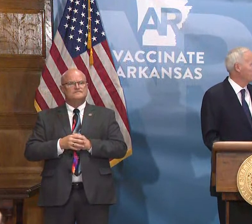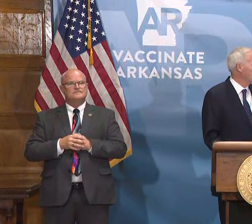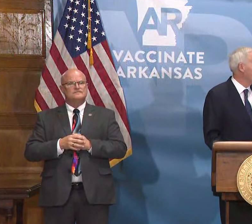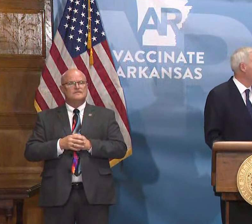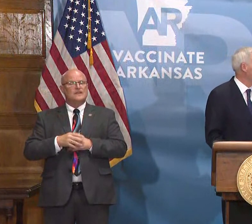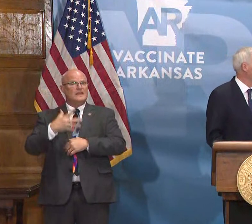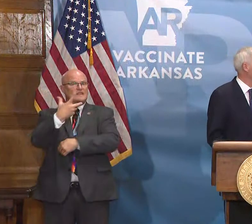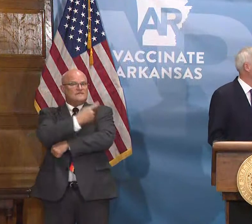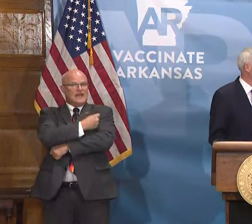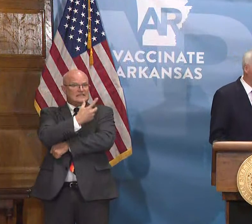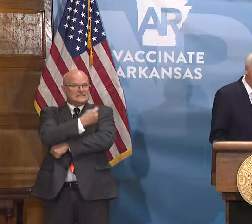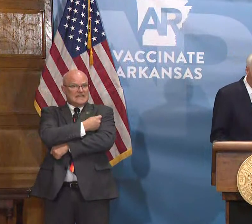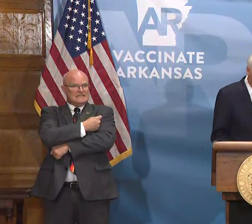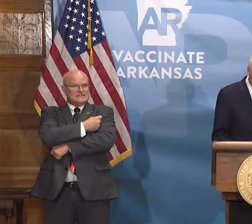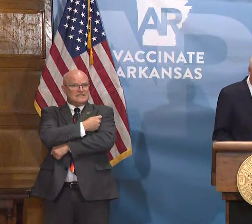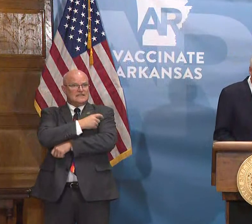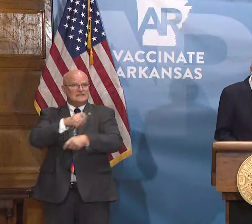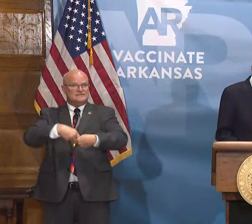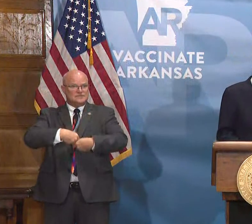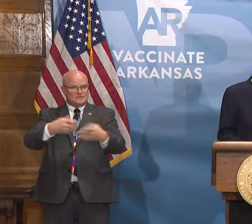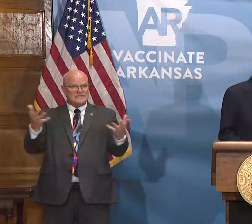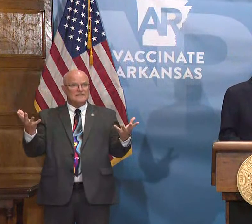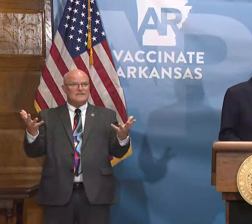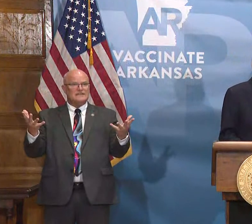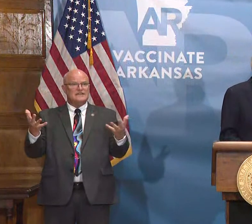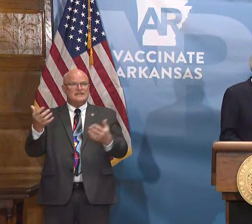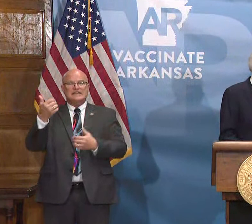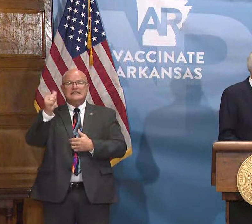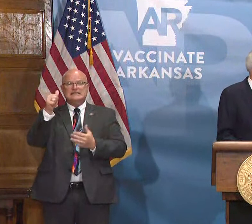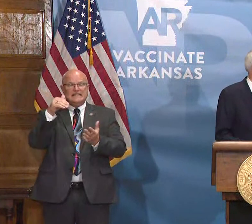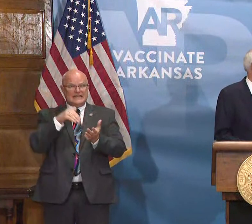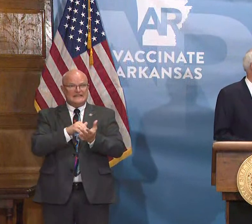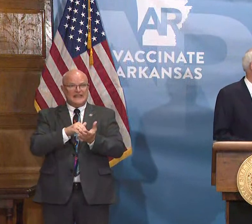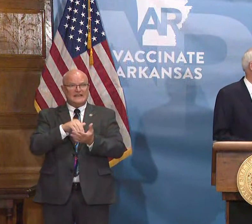And the vaccinations, the doses given are